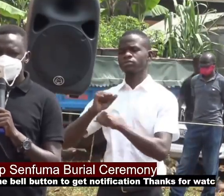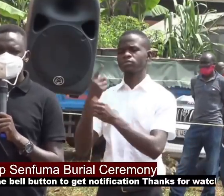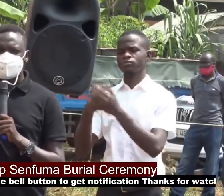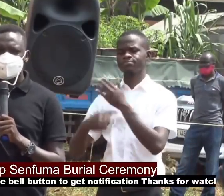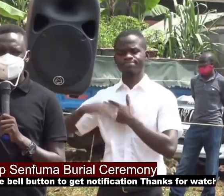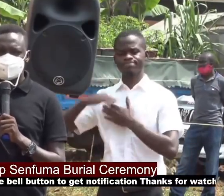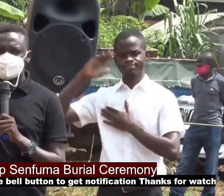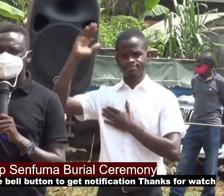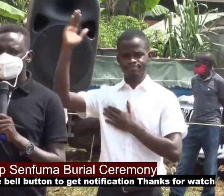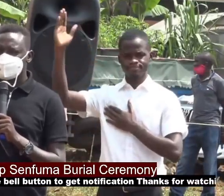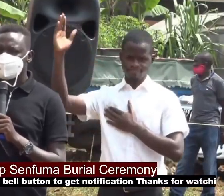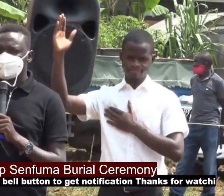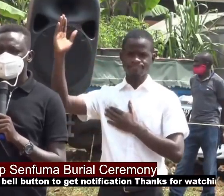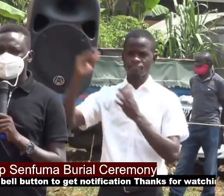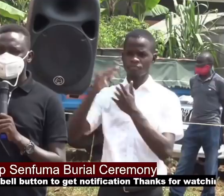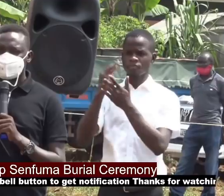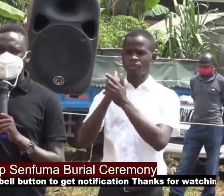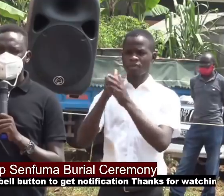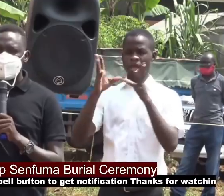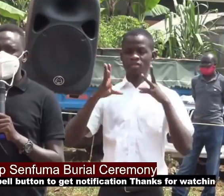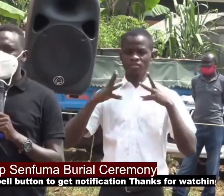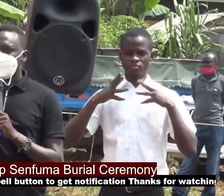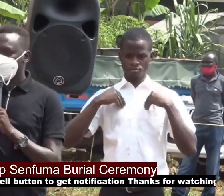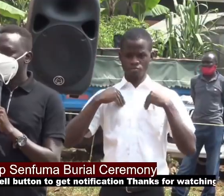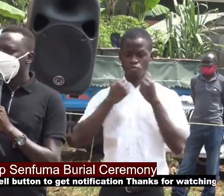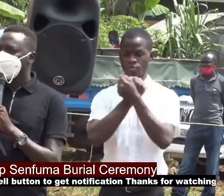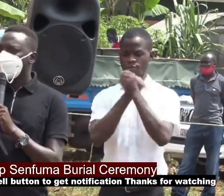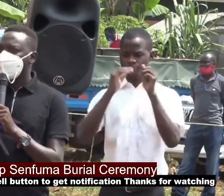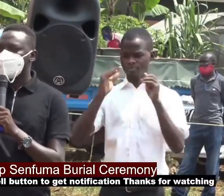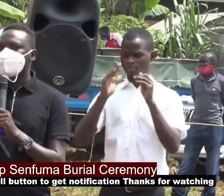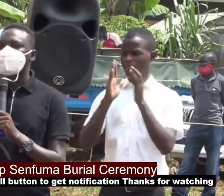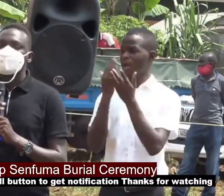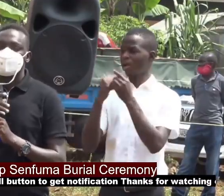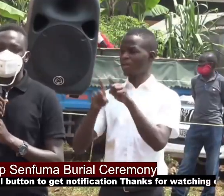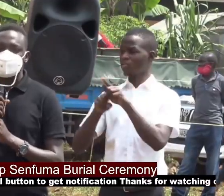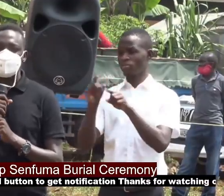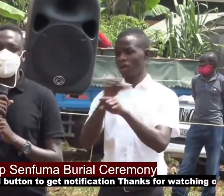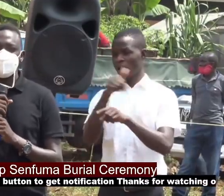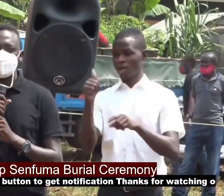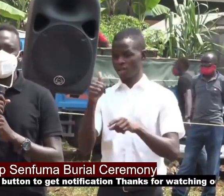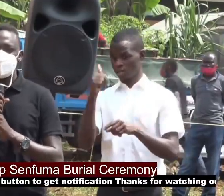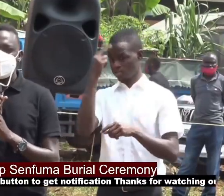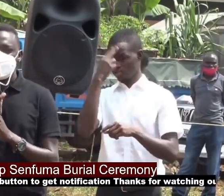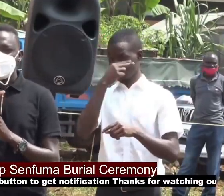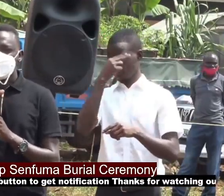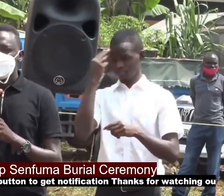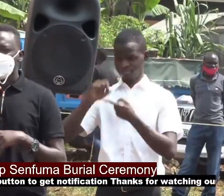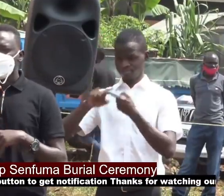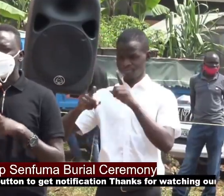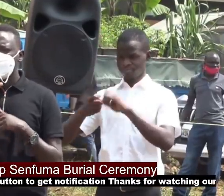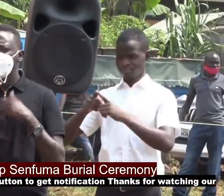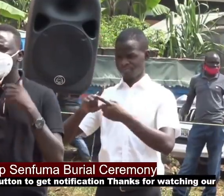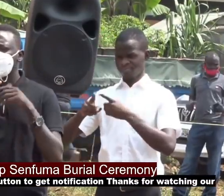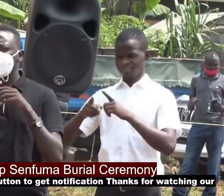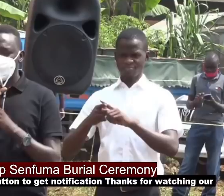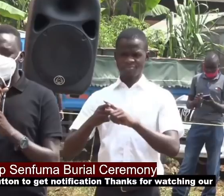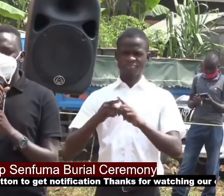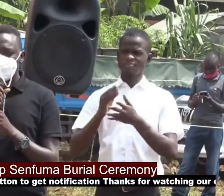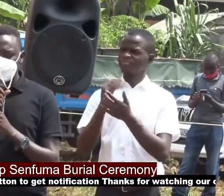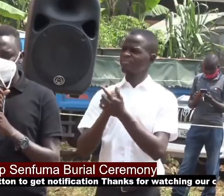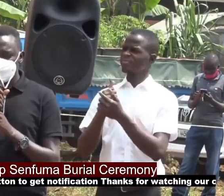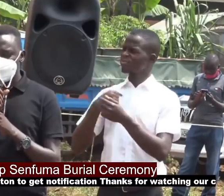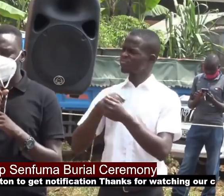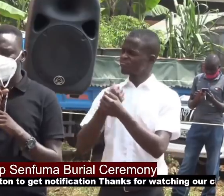Nempanika. And I put up my hand. Neba nangabo. And my colleagues there. Nalindoko